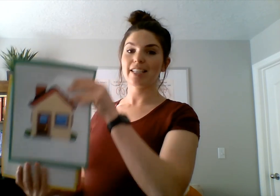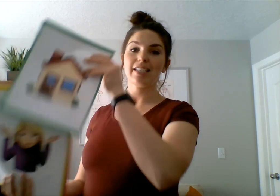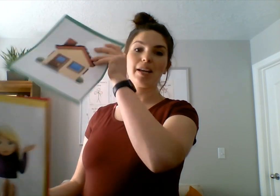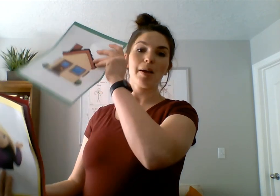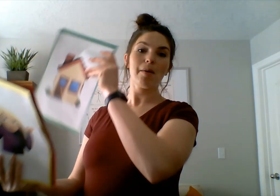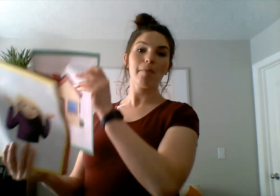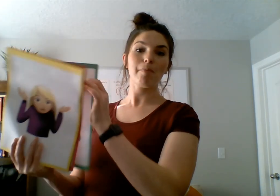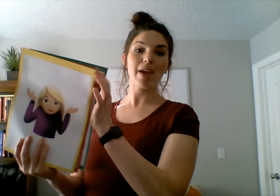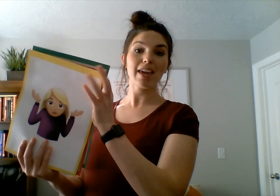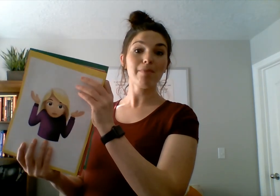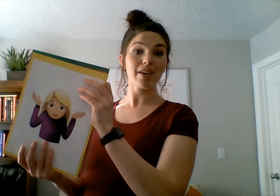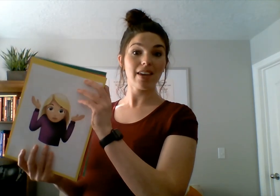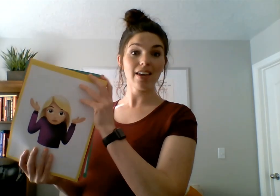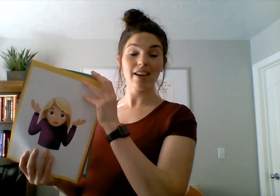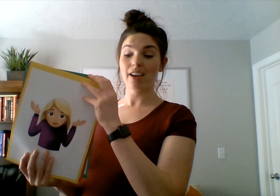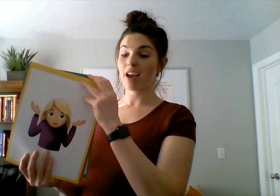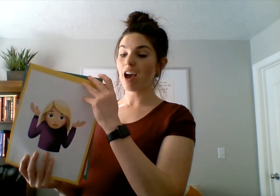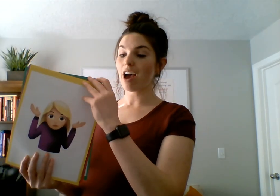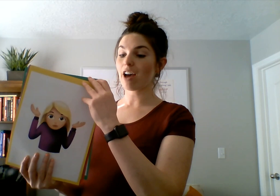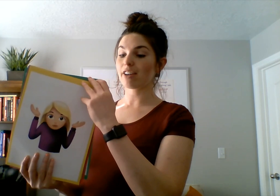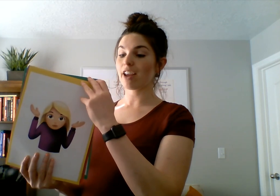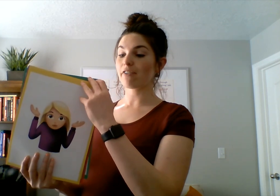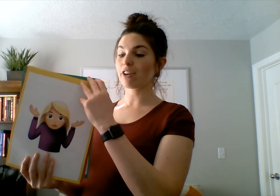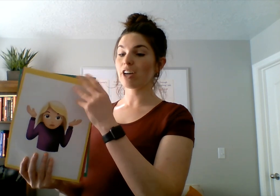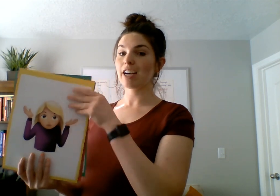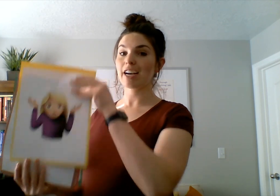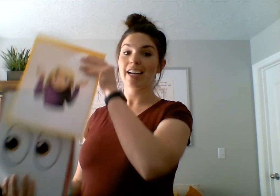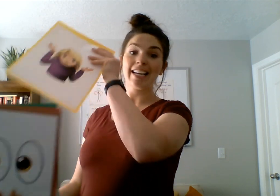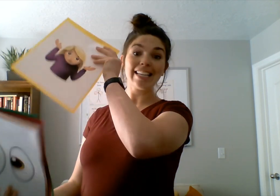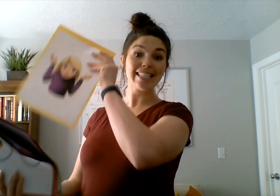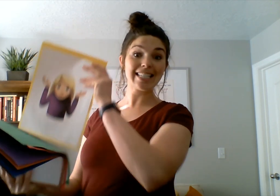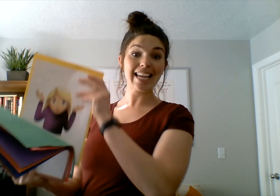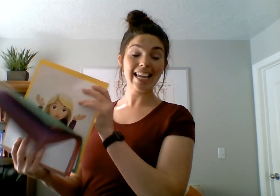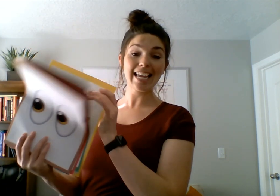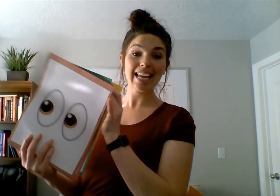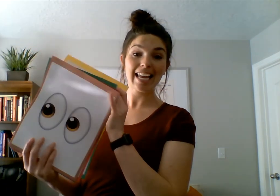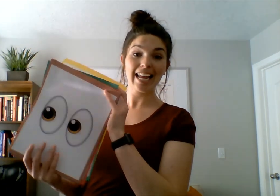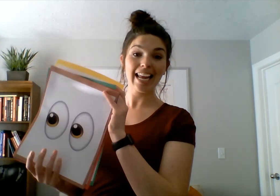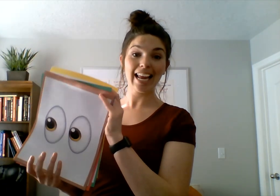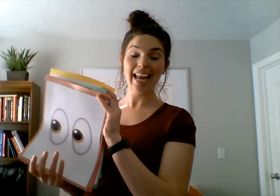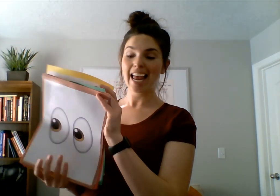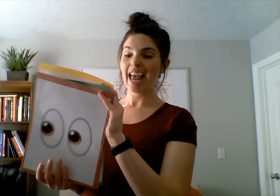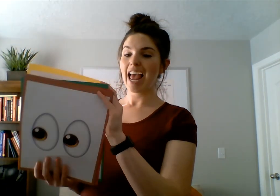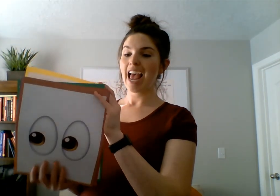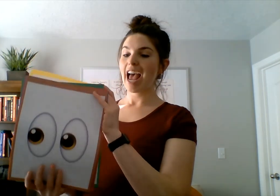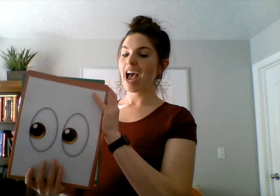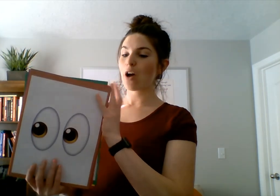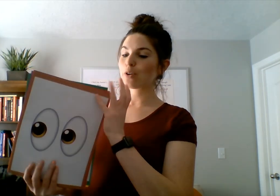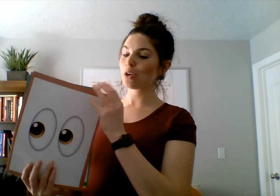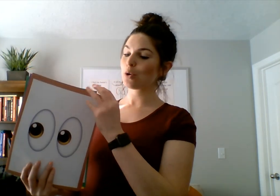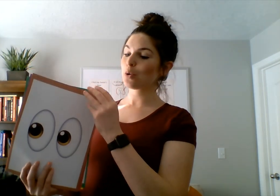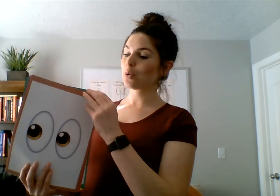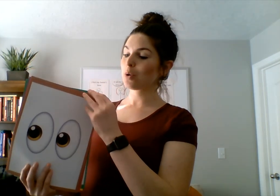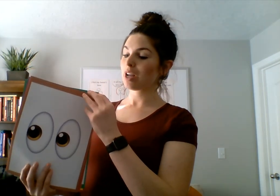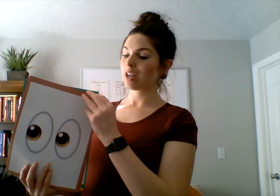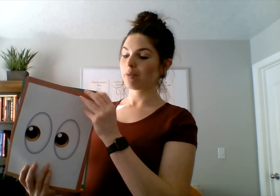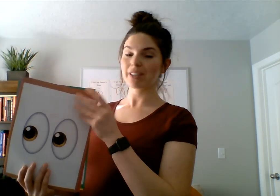And maybe I'll never see how you, what's